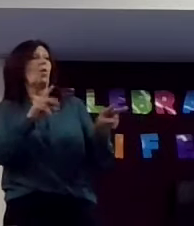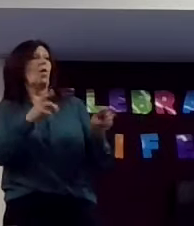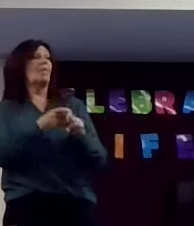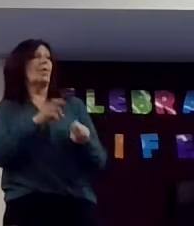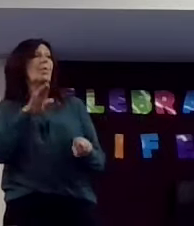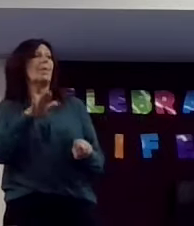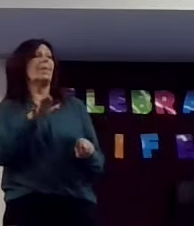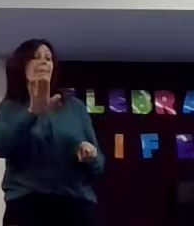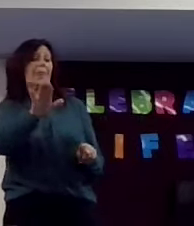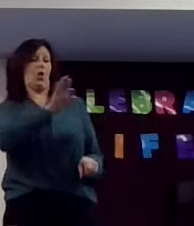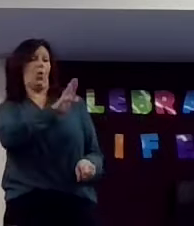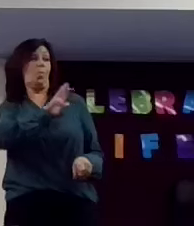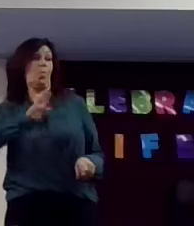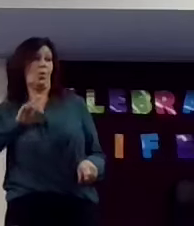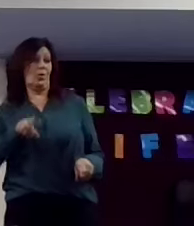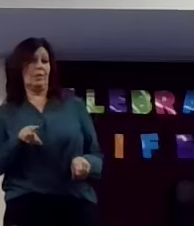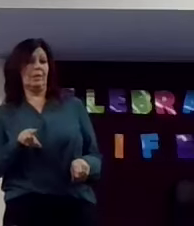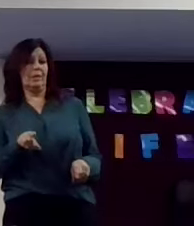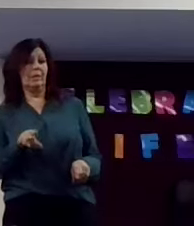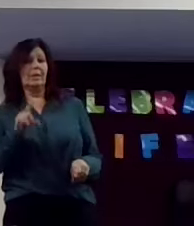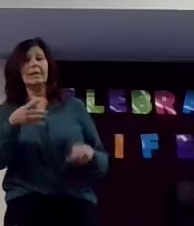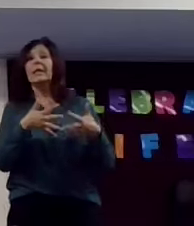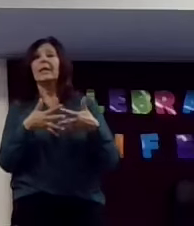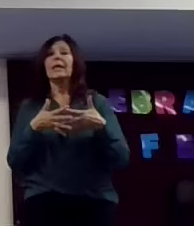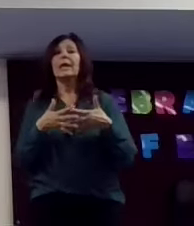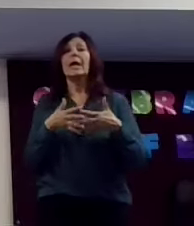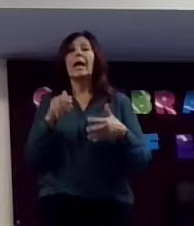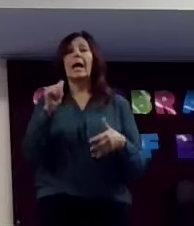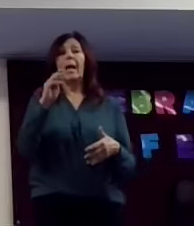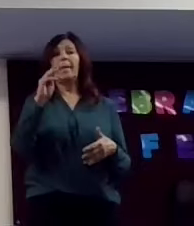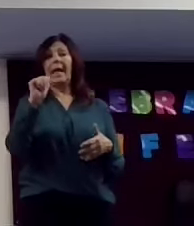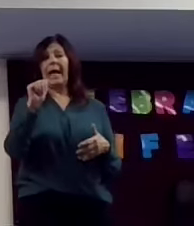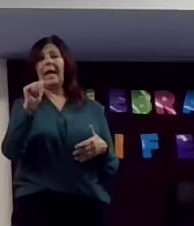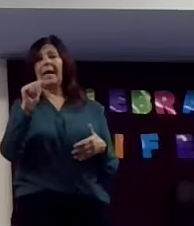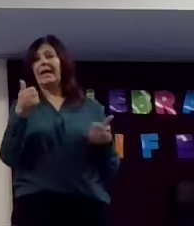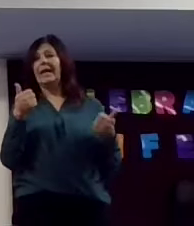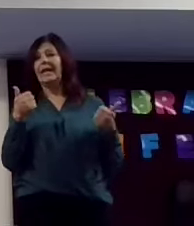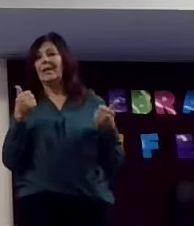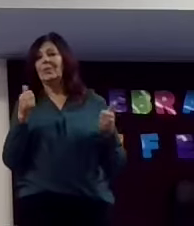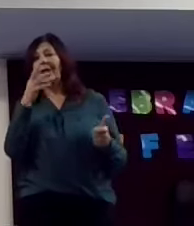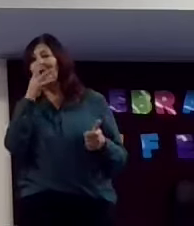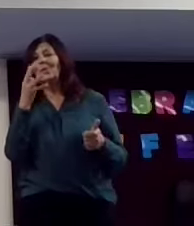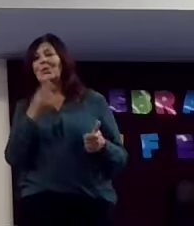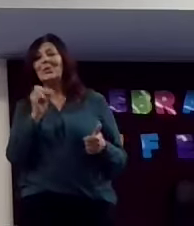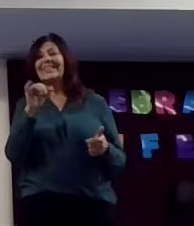their regulatory boards, comes from the American Medical Association. I'm trying to ignore the Siri.